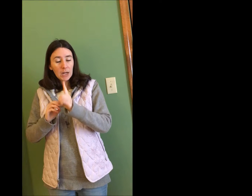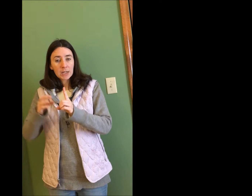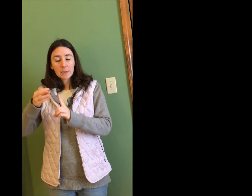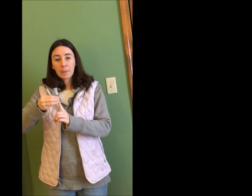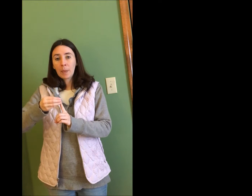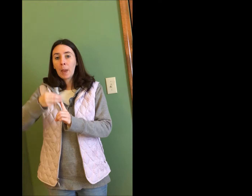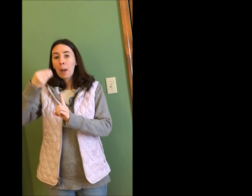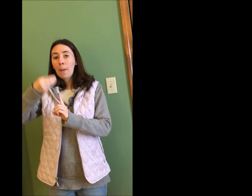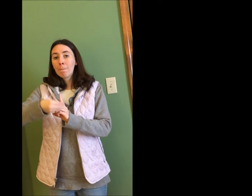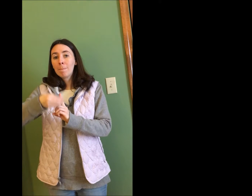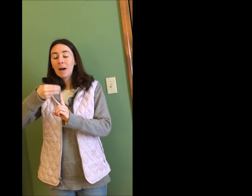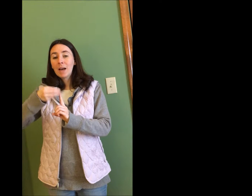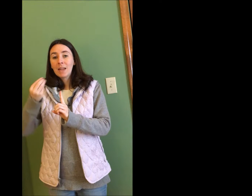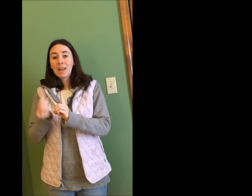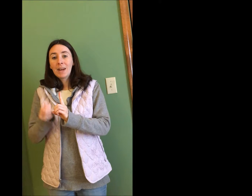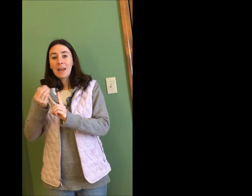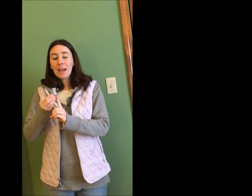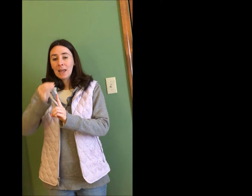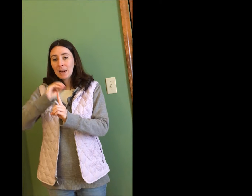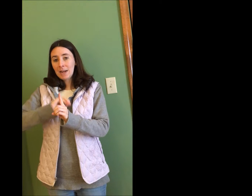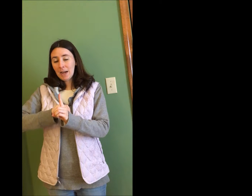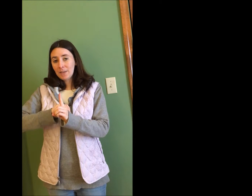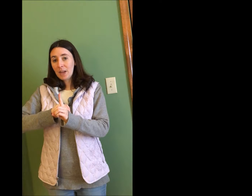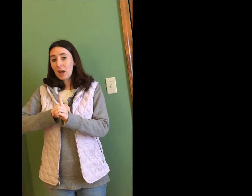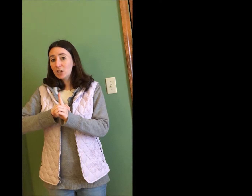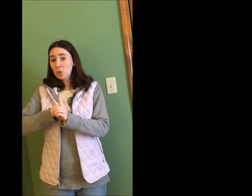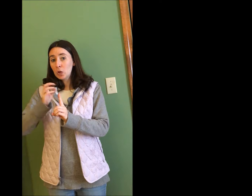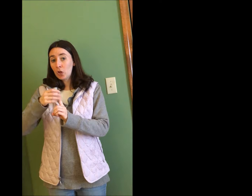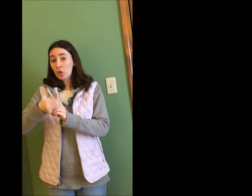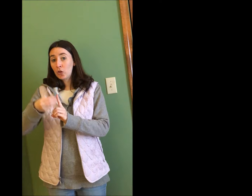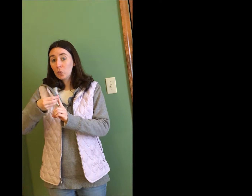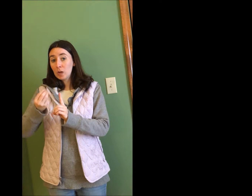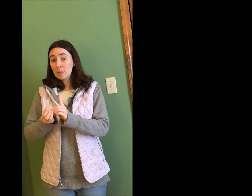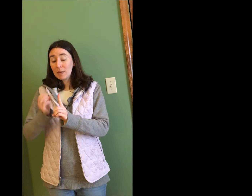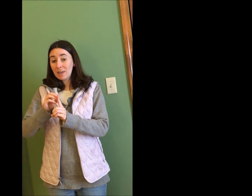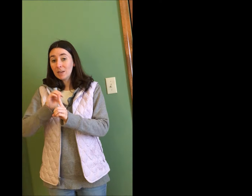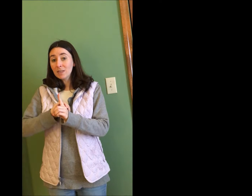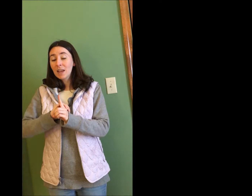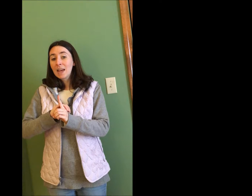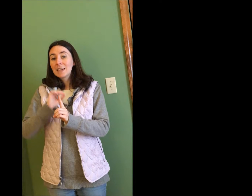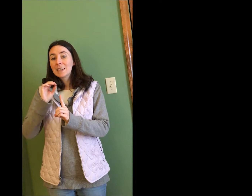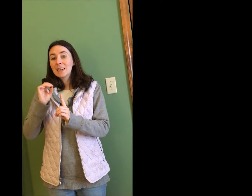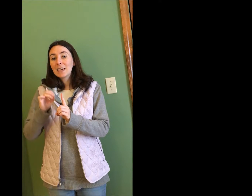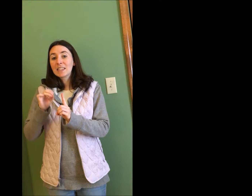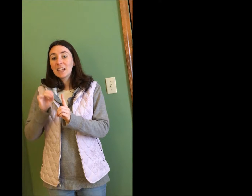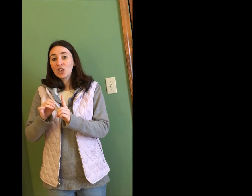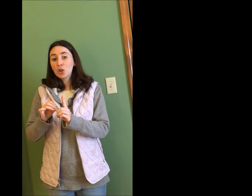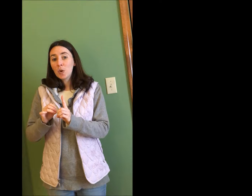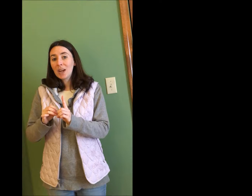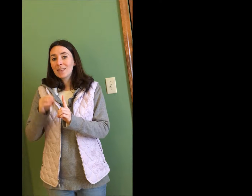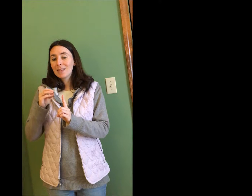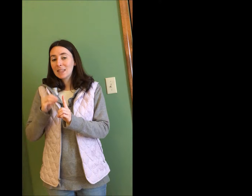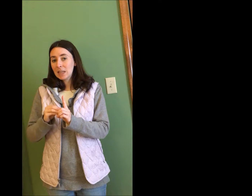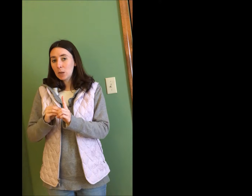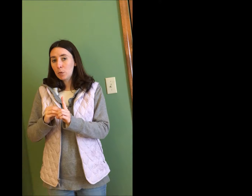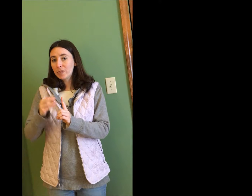it. Banana. And I do it in 3 peels to accentuate the syllables